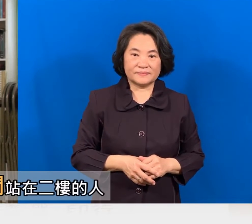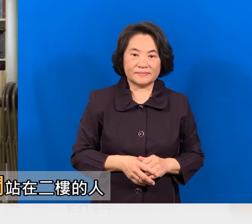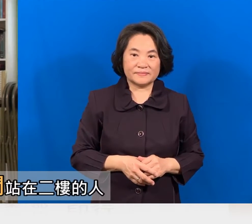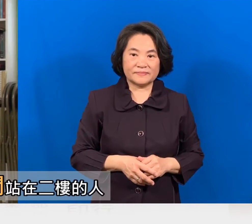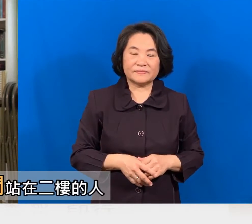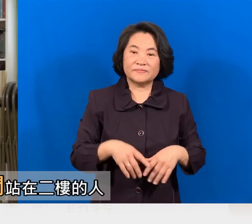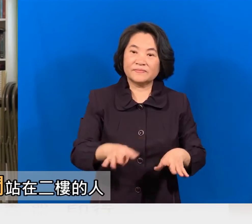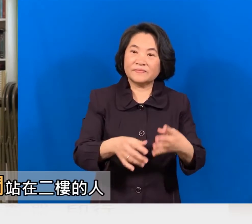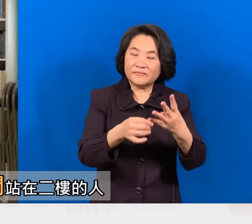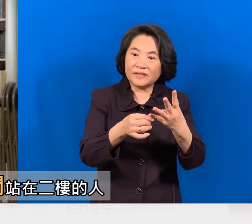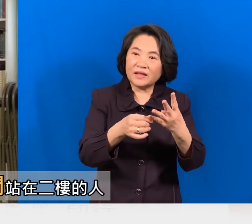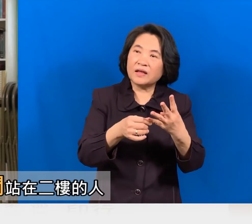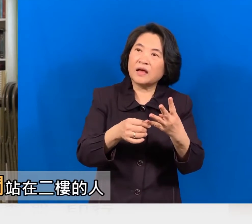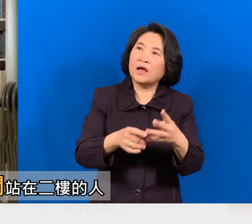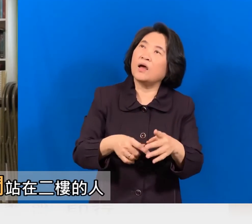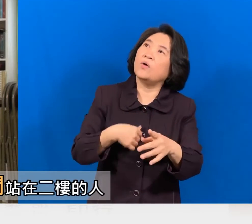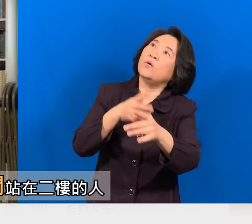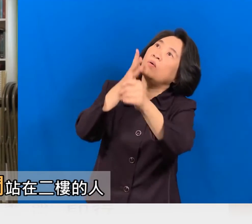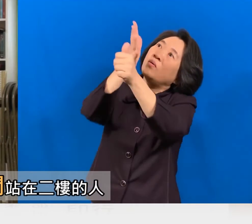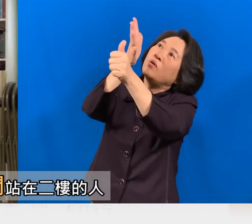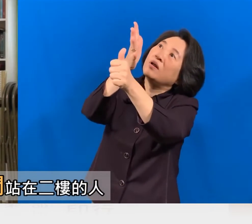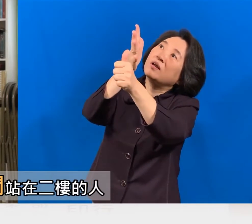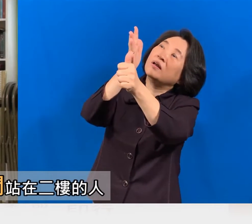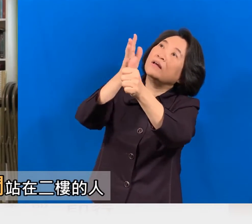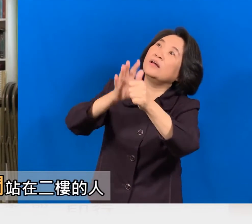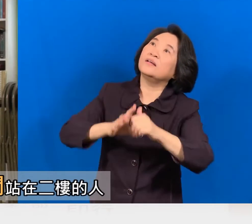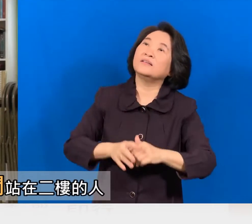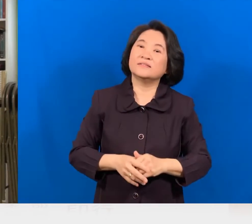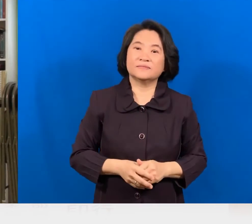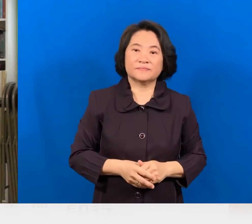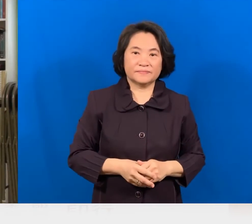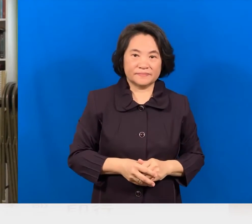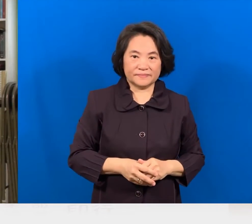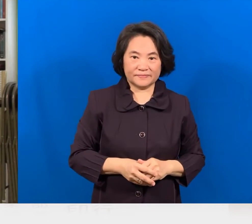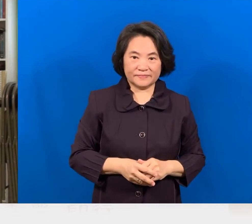4. A person asks his landlord who lives upstairs.